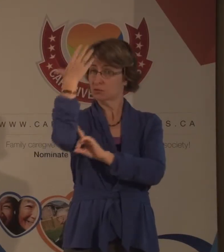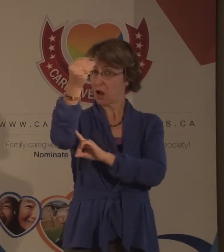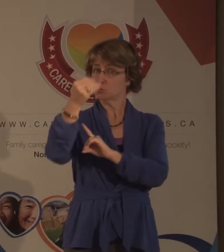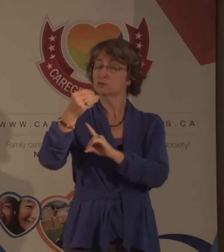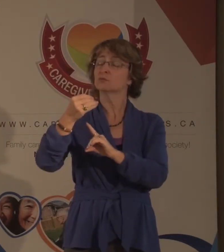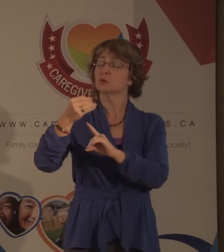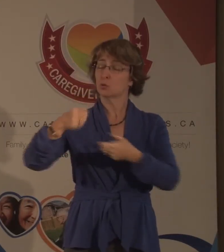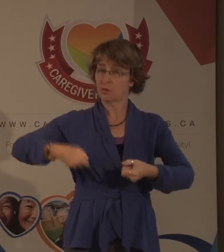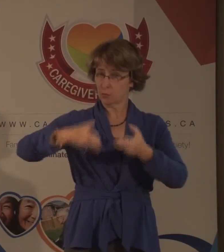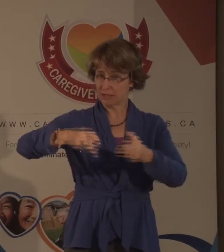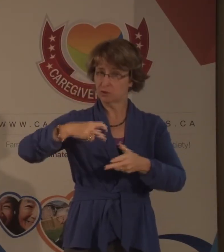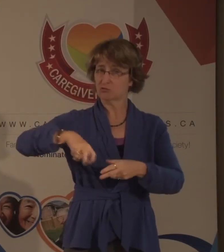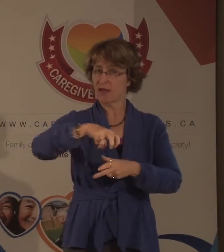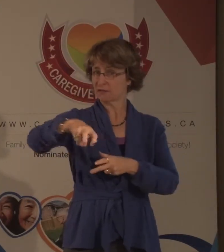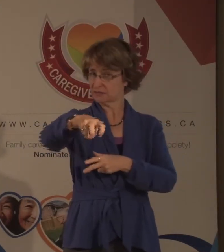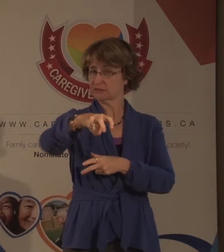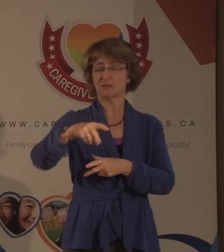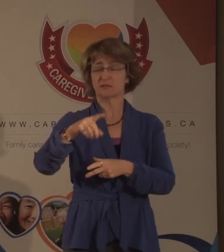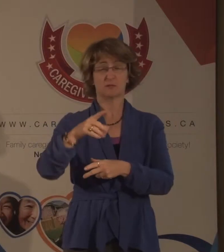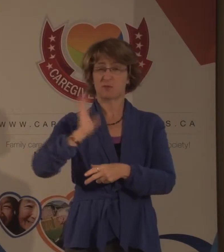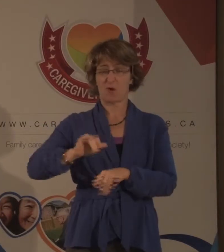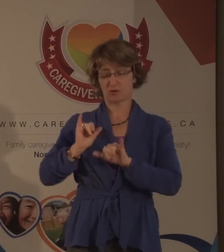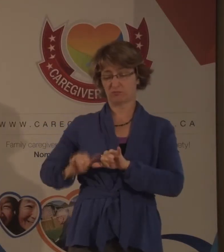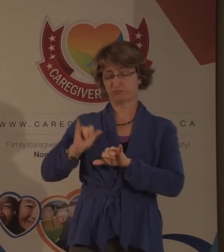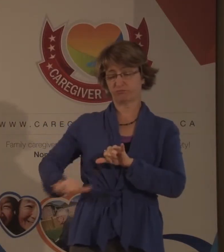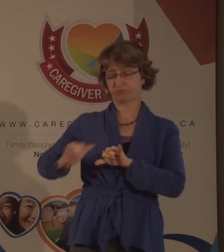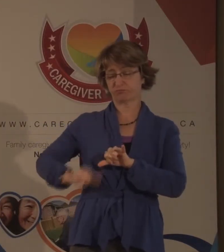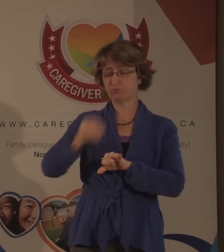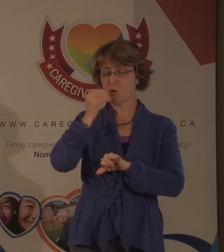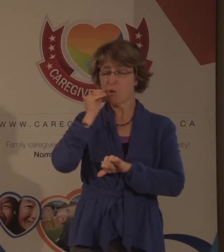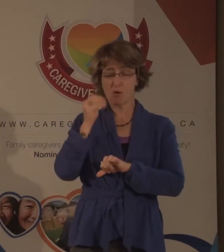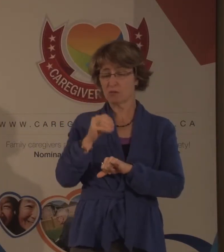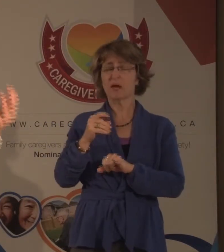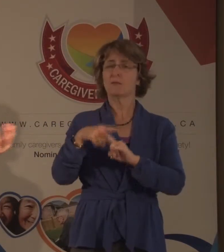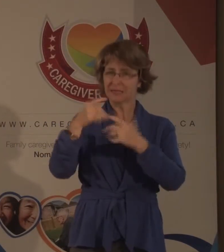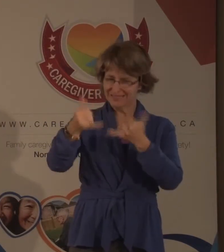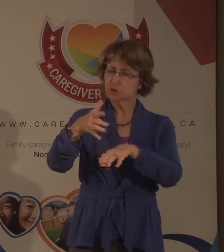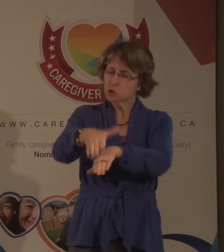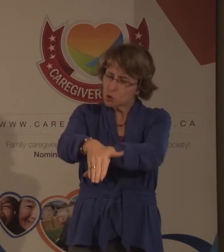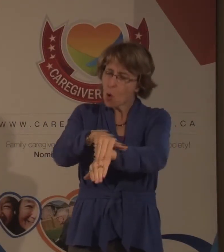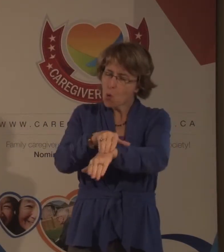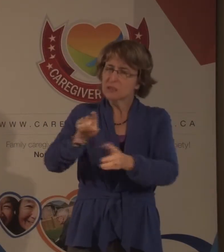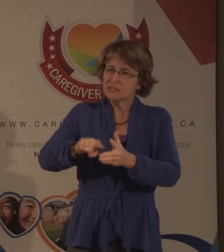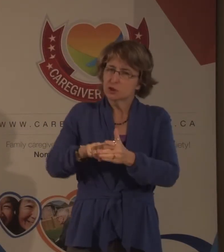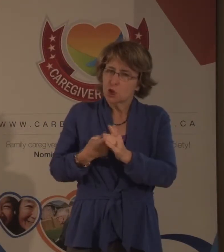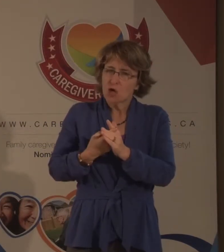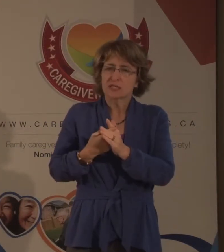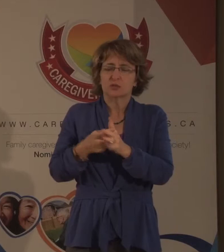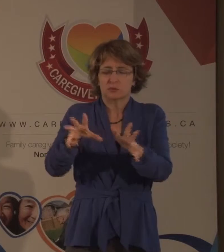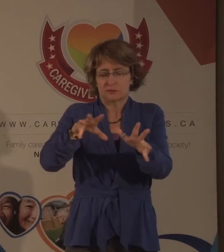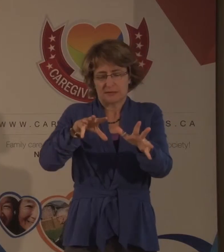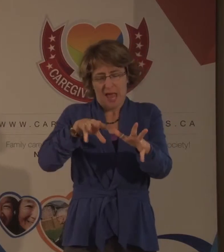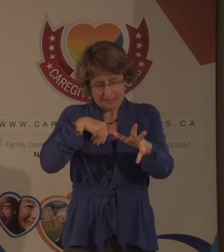did before because he stayed in his room the whole time. And he is slowly